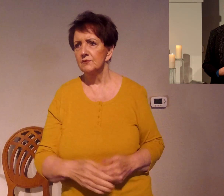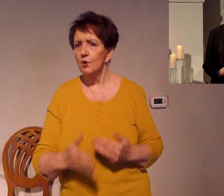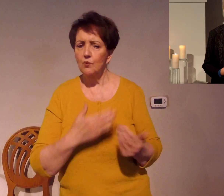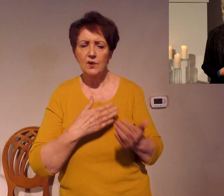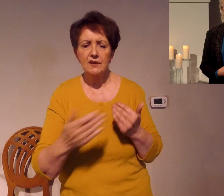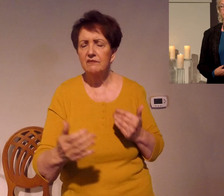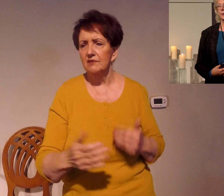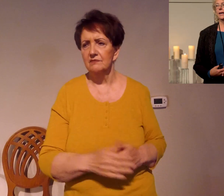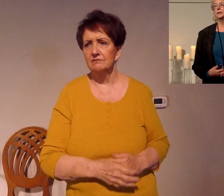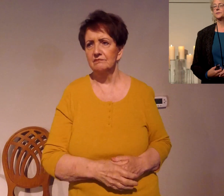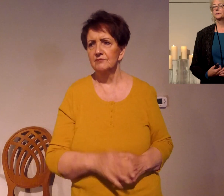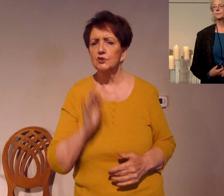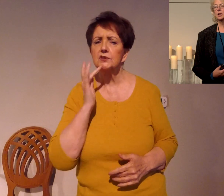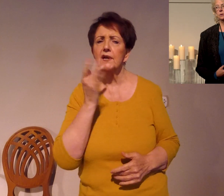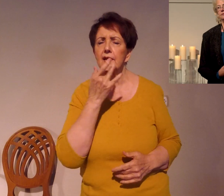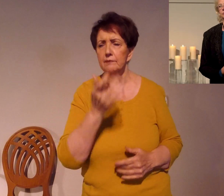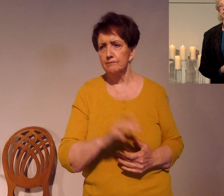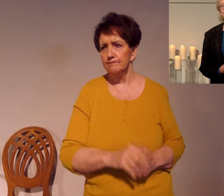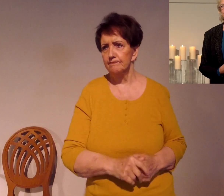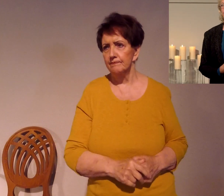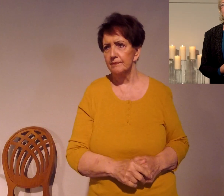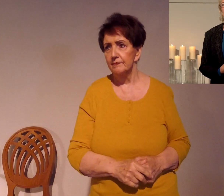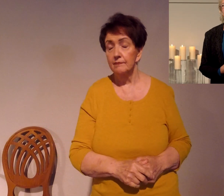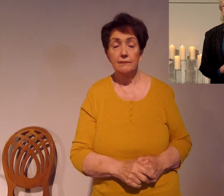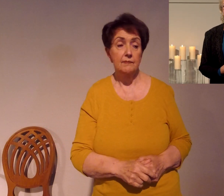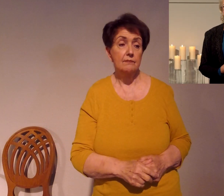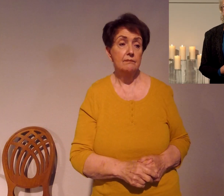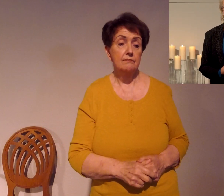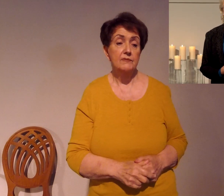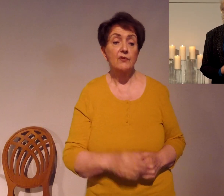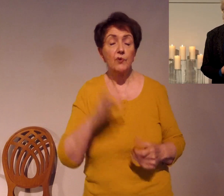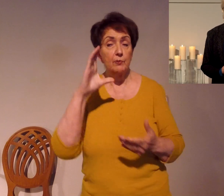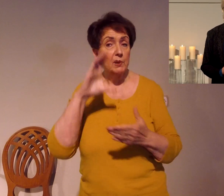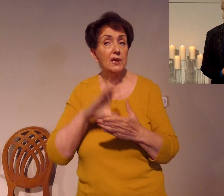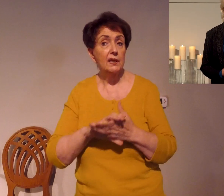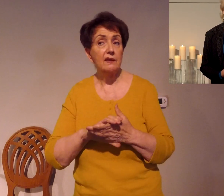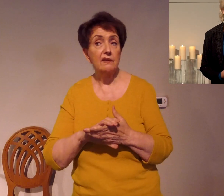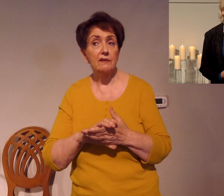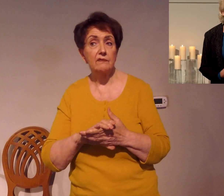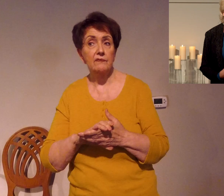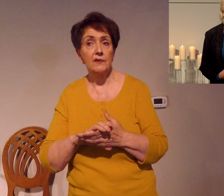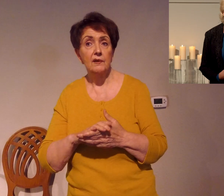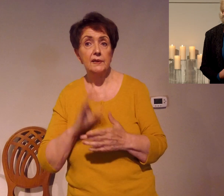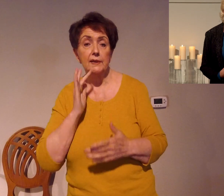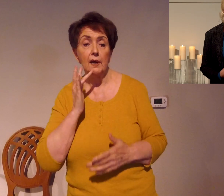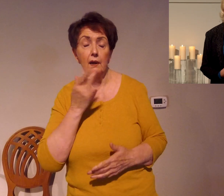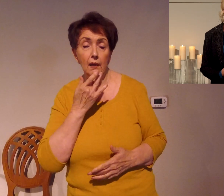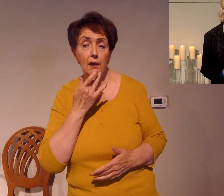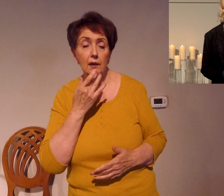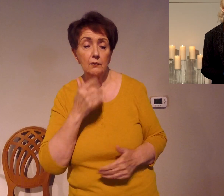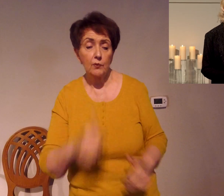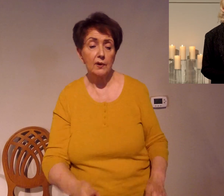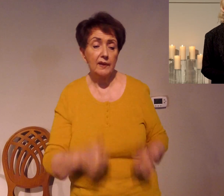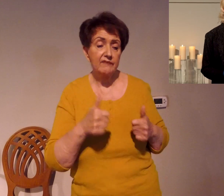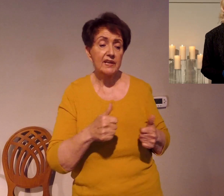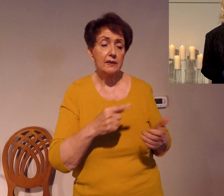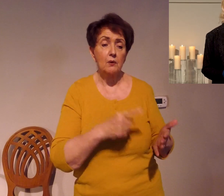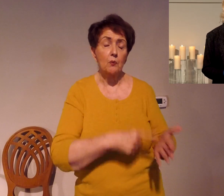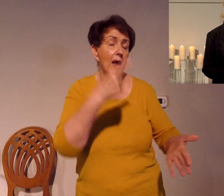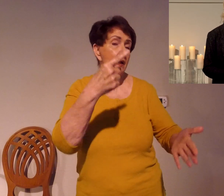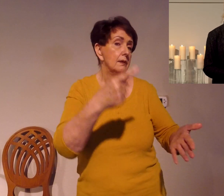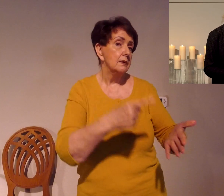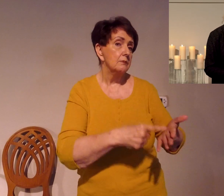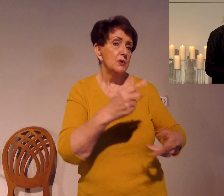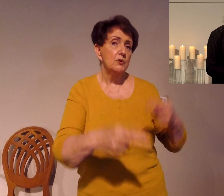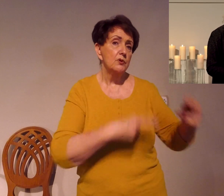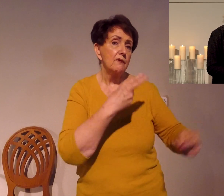it is, right? But if we ascribe everything to luck, we're living in a random universe, not a universe that is operating under